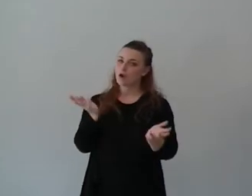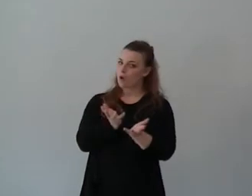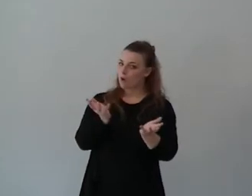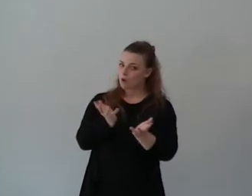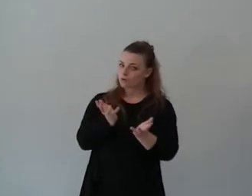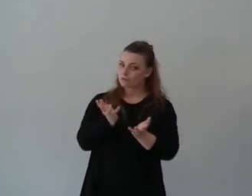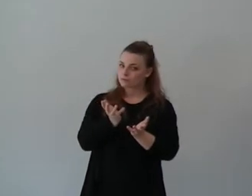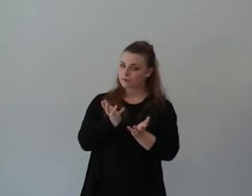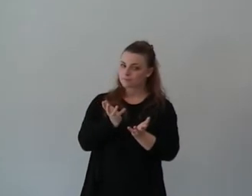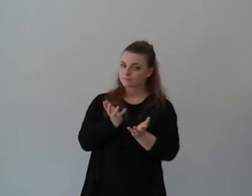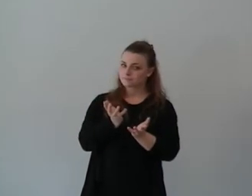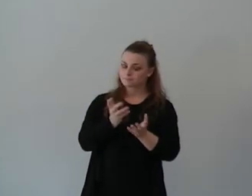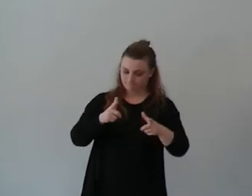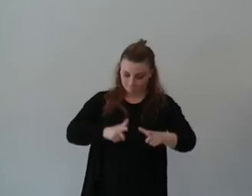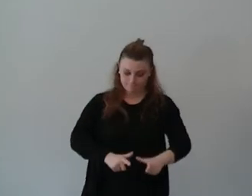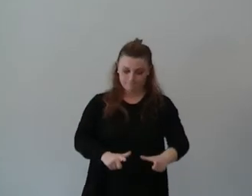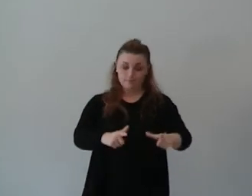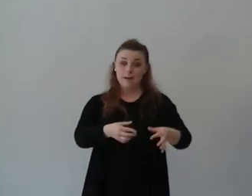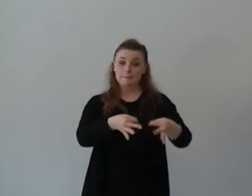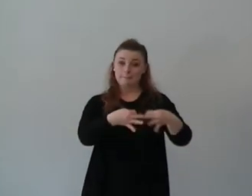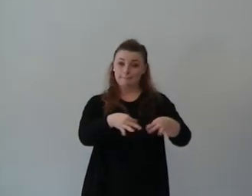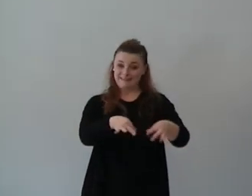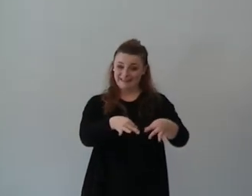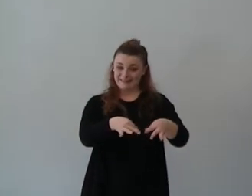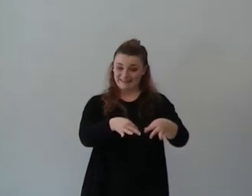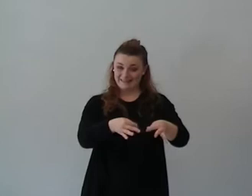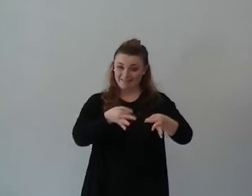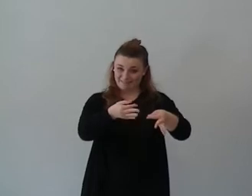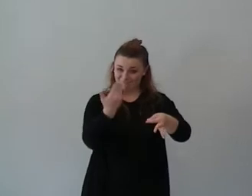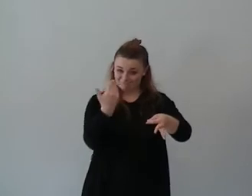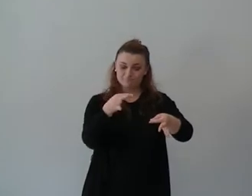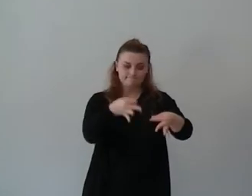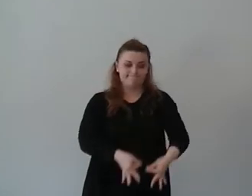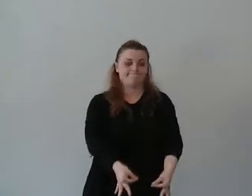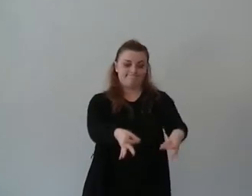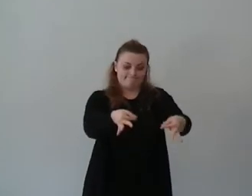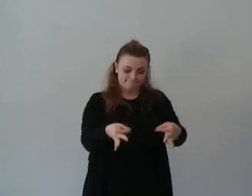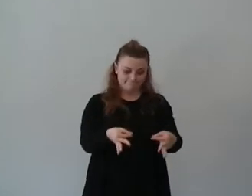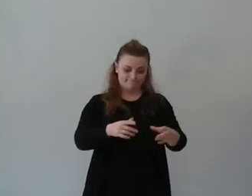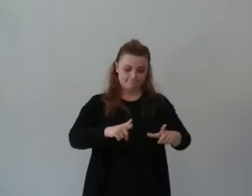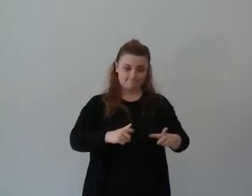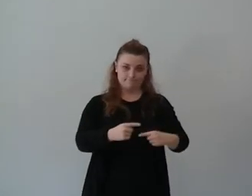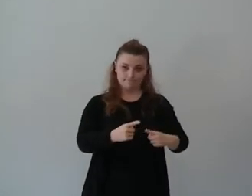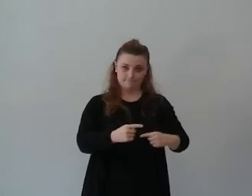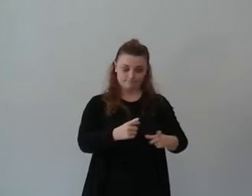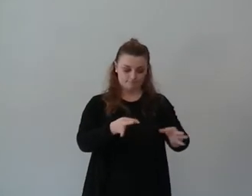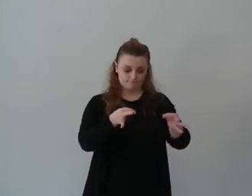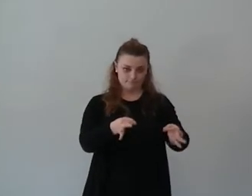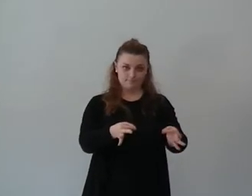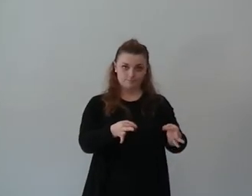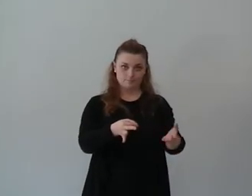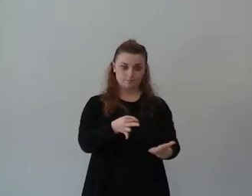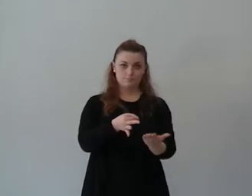prendeste i tuoi biglietti. And you're going to take the purple one that's on top. E prenderete